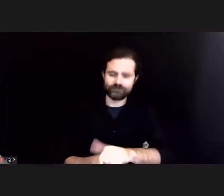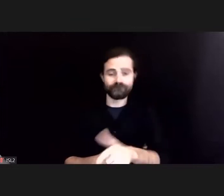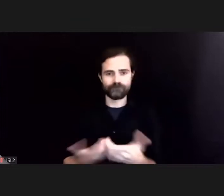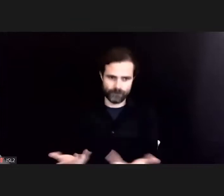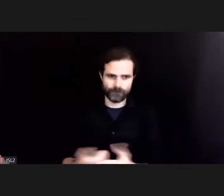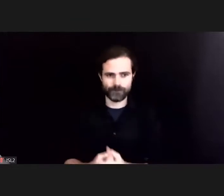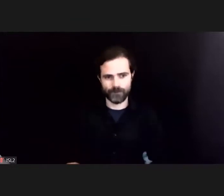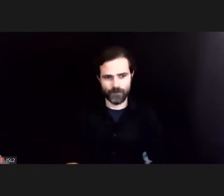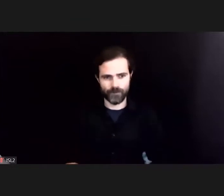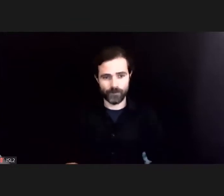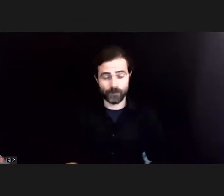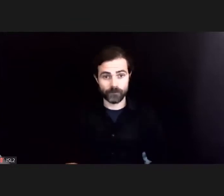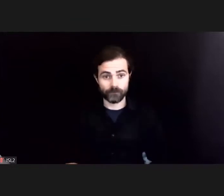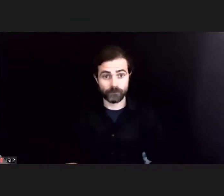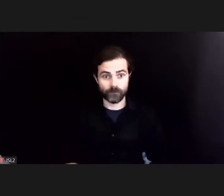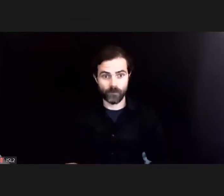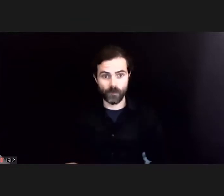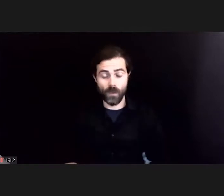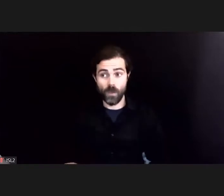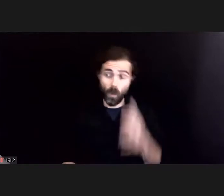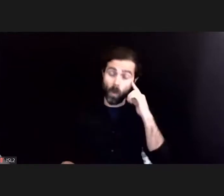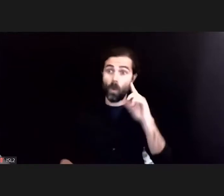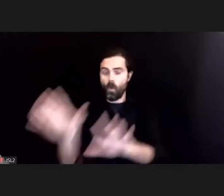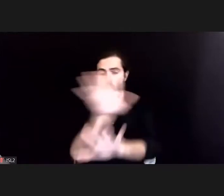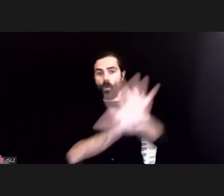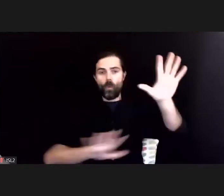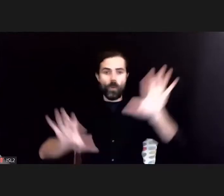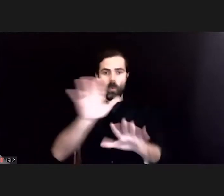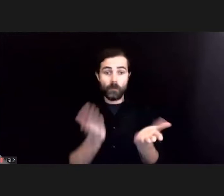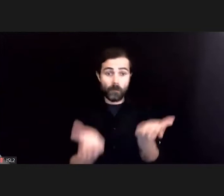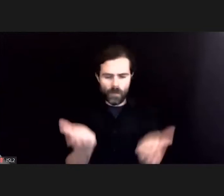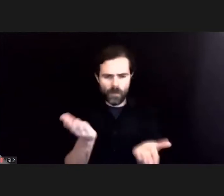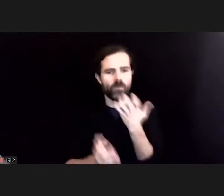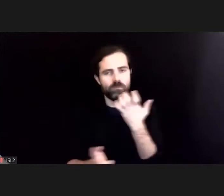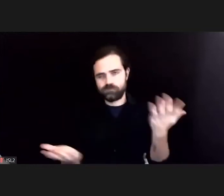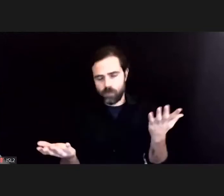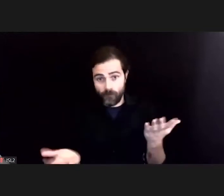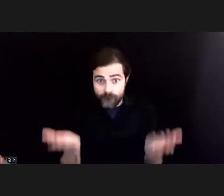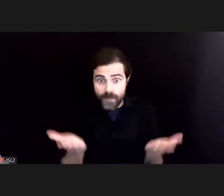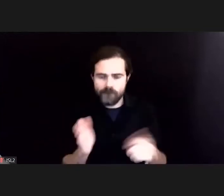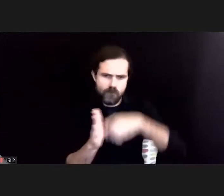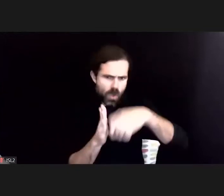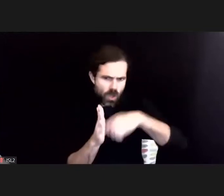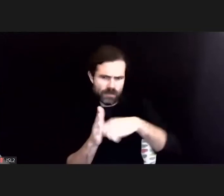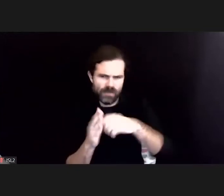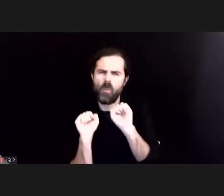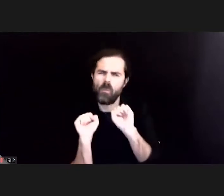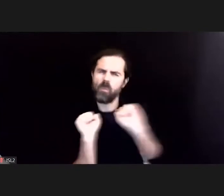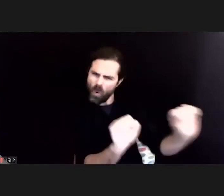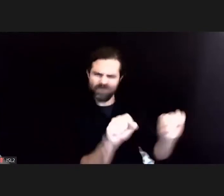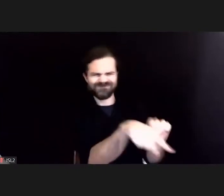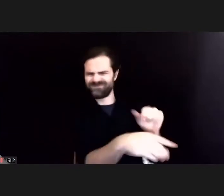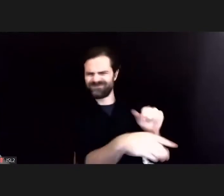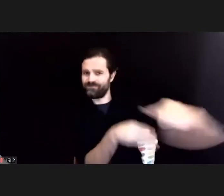order not to lose track of the different evaluators, in the case of rejected projects, a comment is included as to why it was rejected and